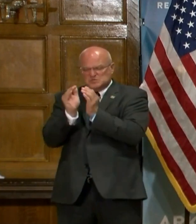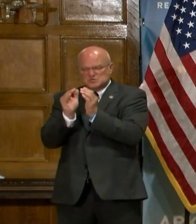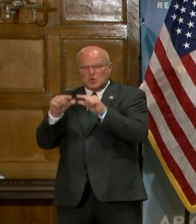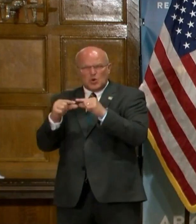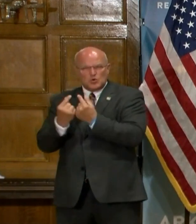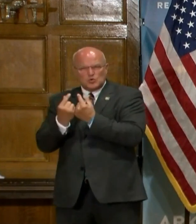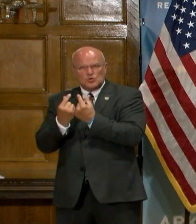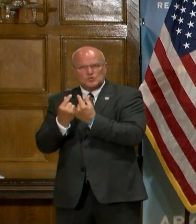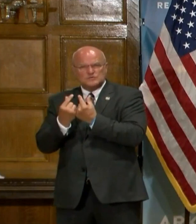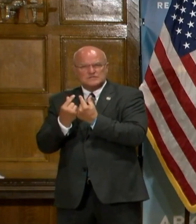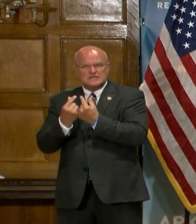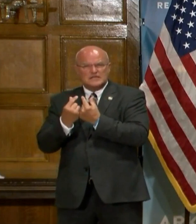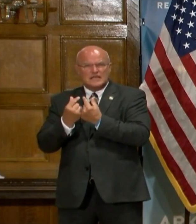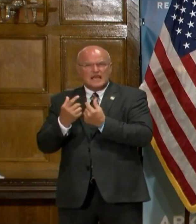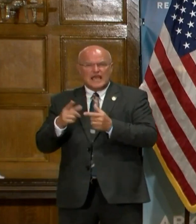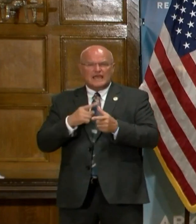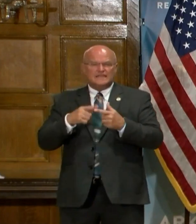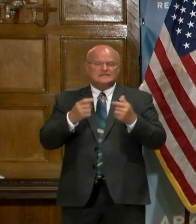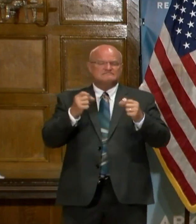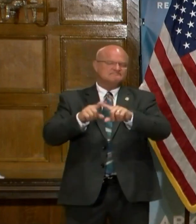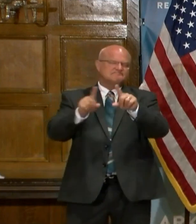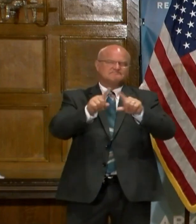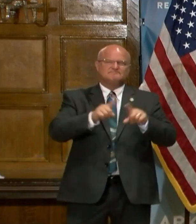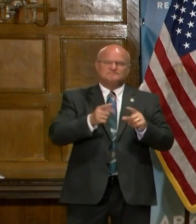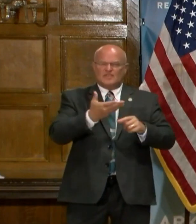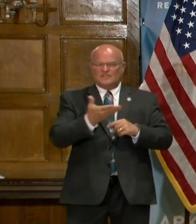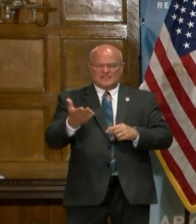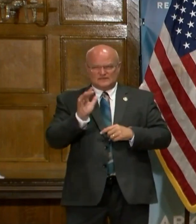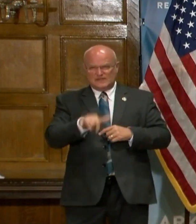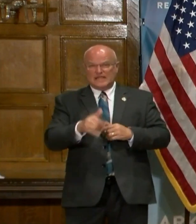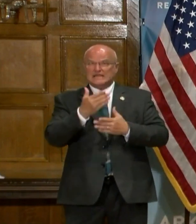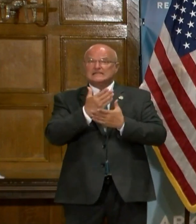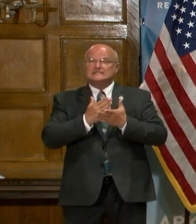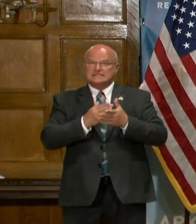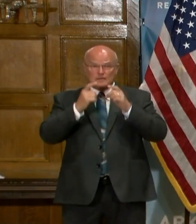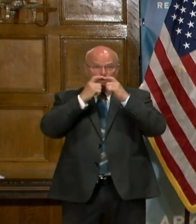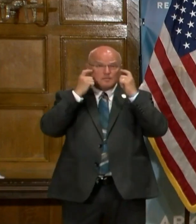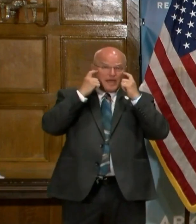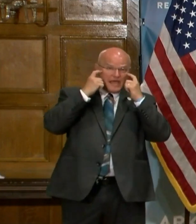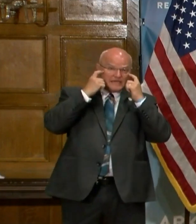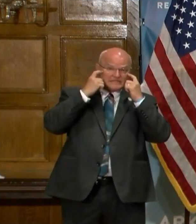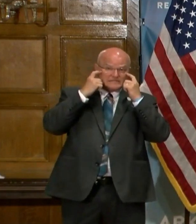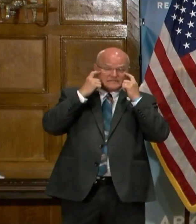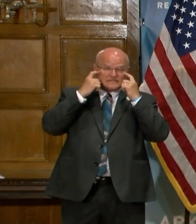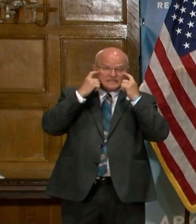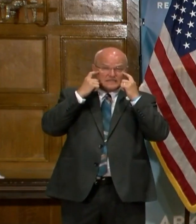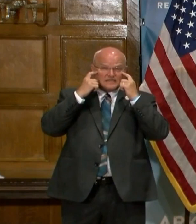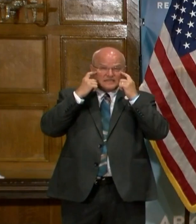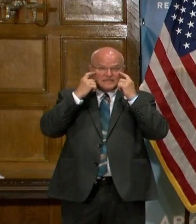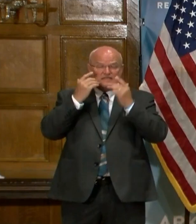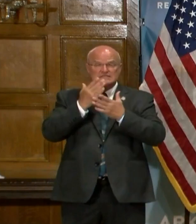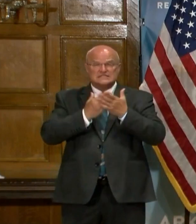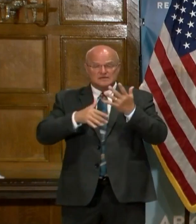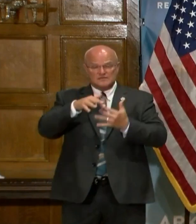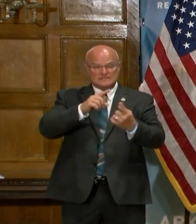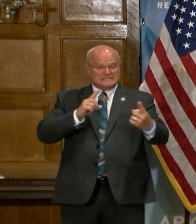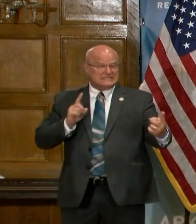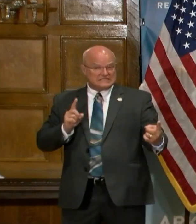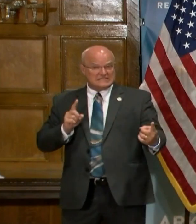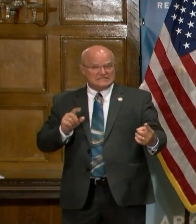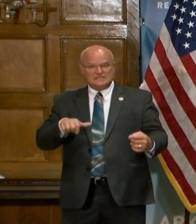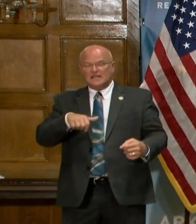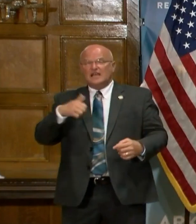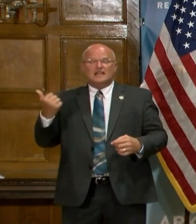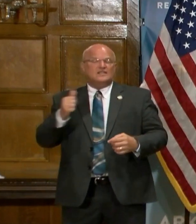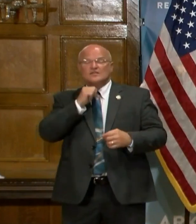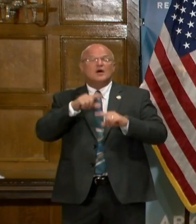small, and then there's a lot of different features to them. Some wore masks and were physically distanced, and